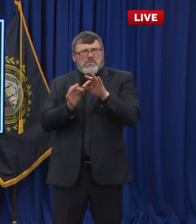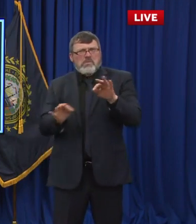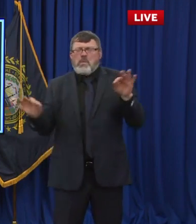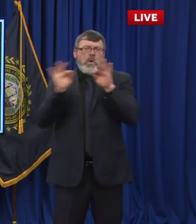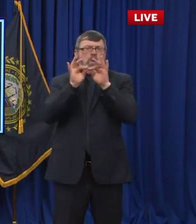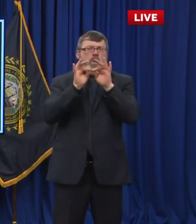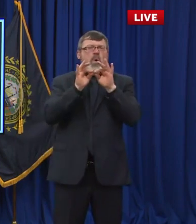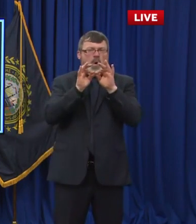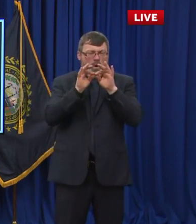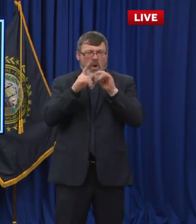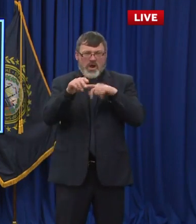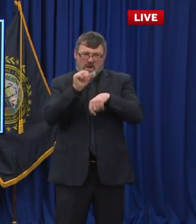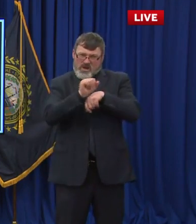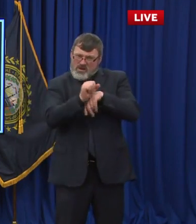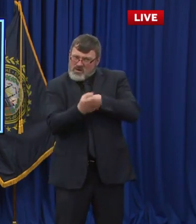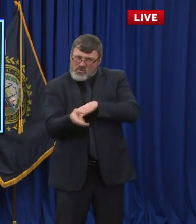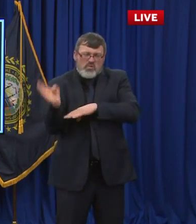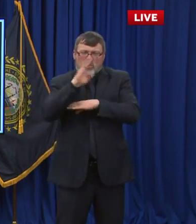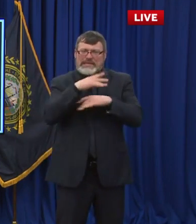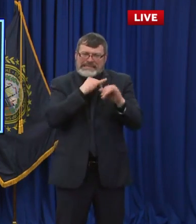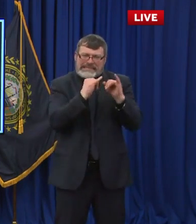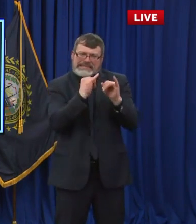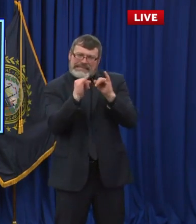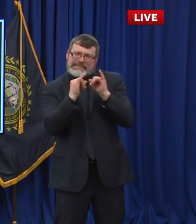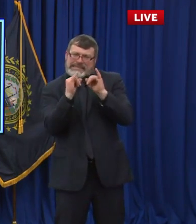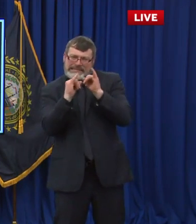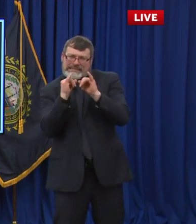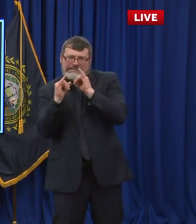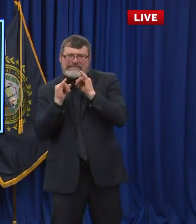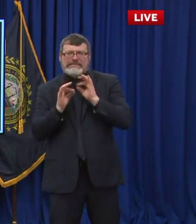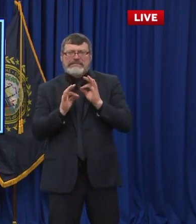some very big shoes to fill, to be sure. But we got some great candidates that we're interviewing.